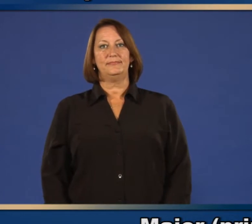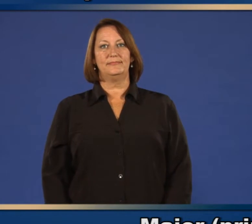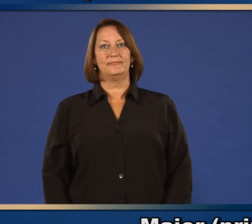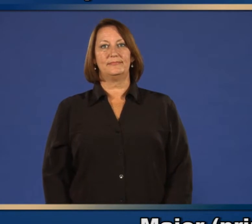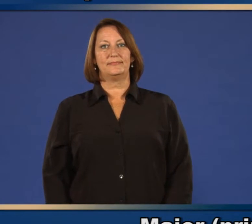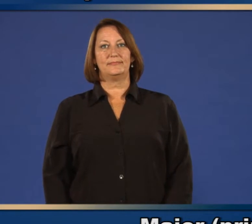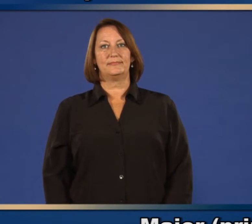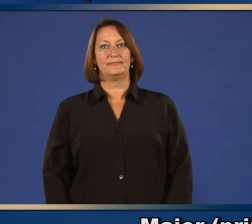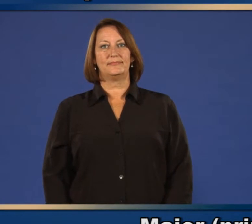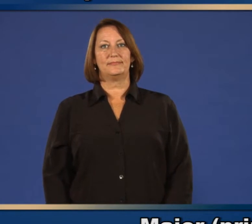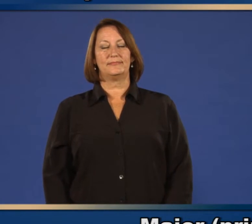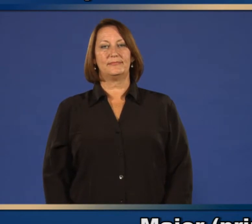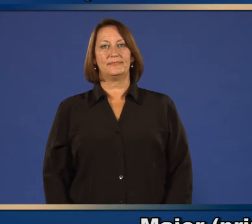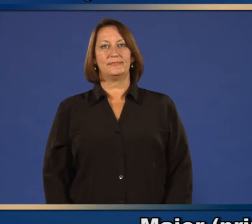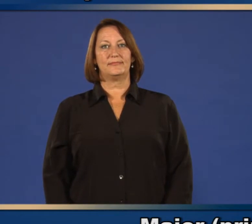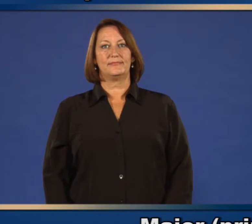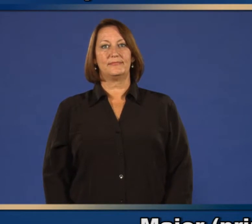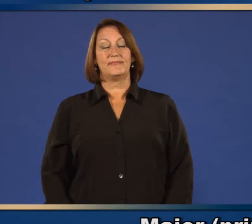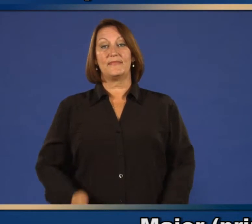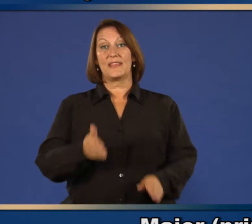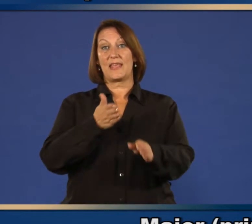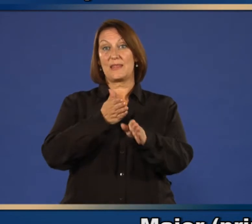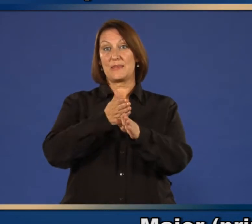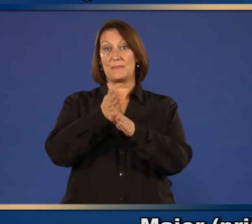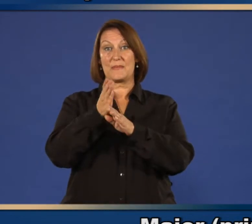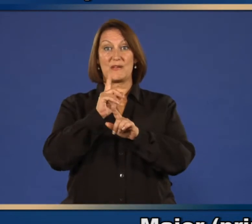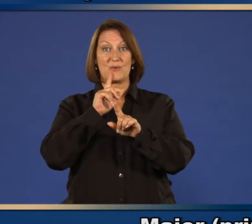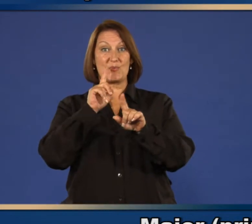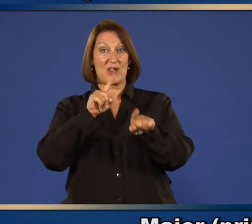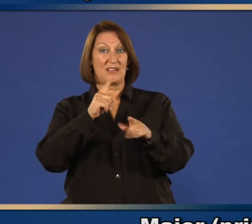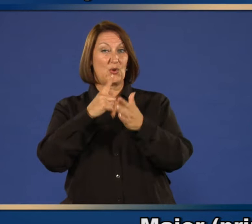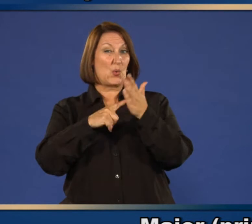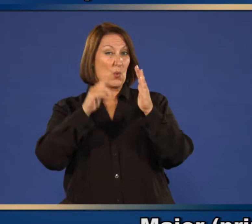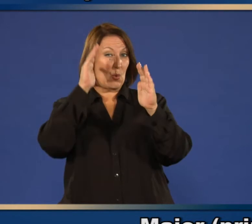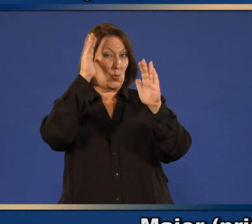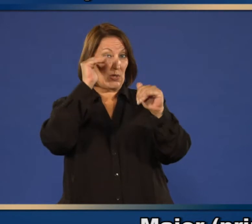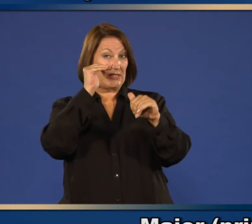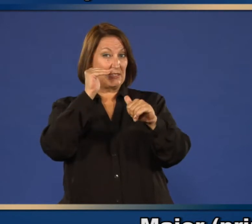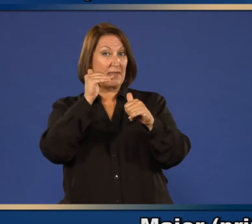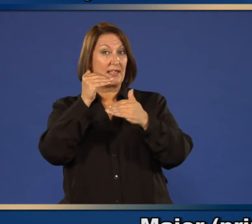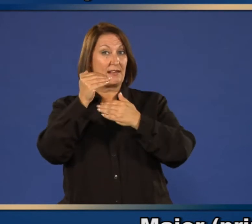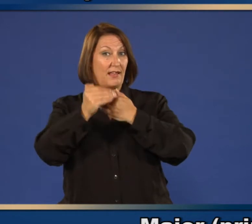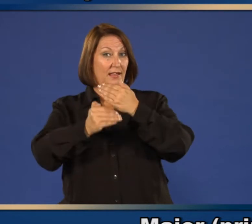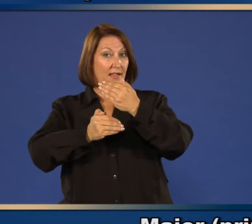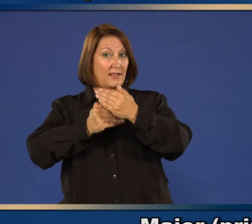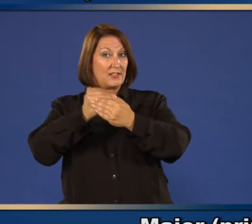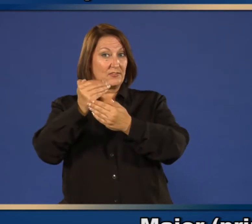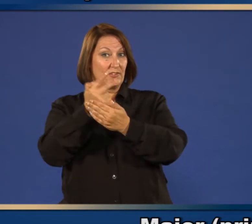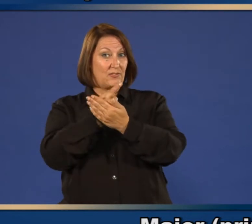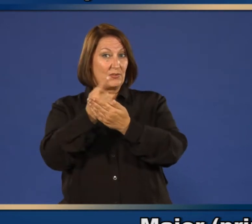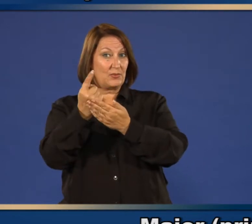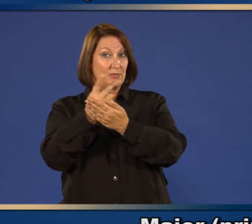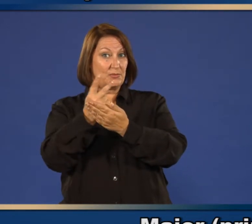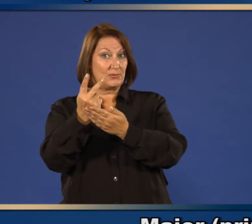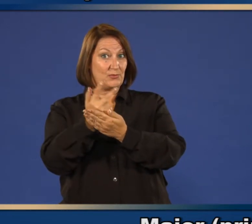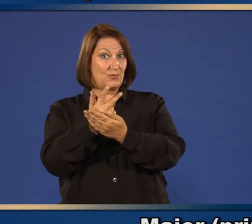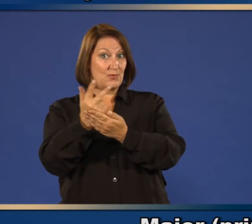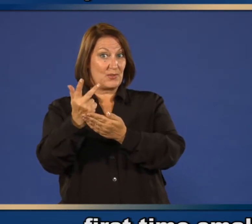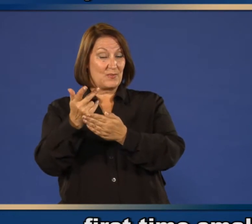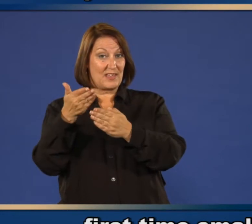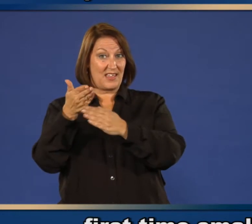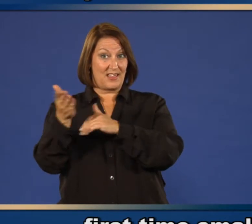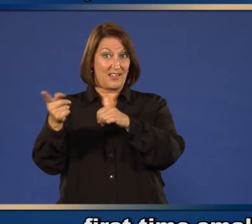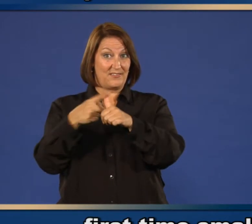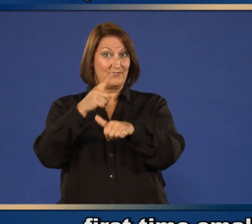Major primary reaction. Expected site reaction and progression over the 3 weeks